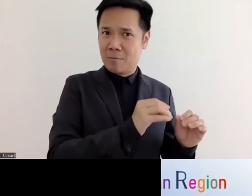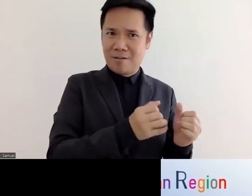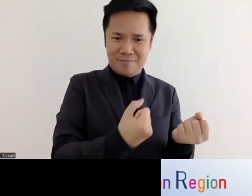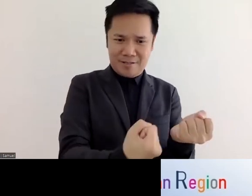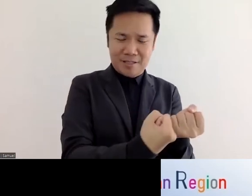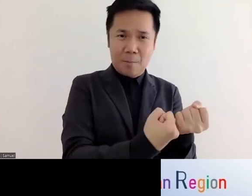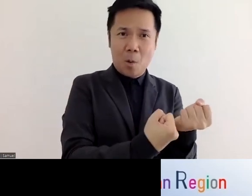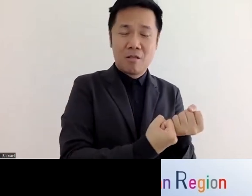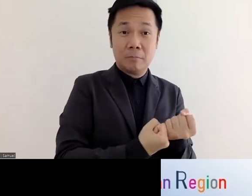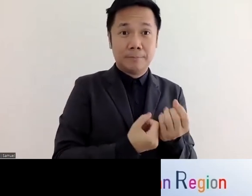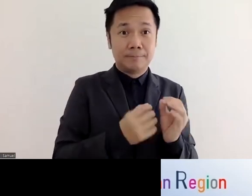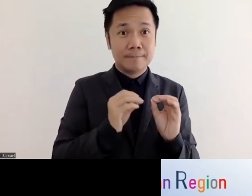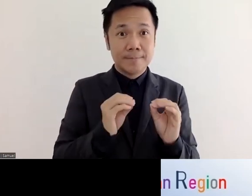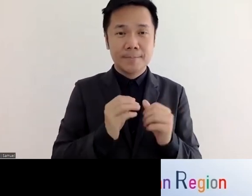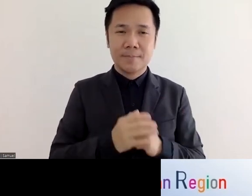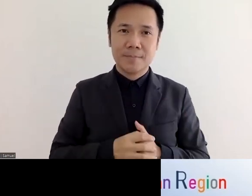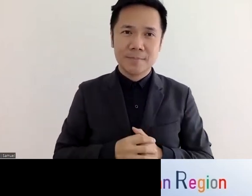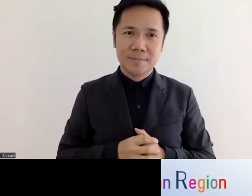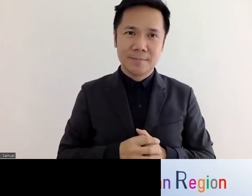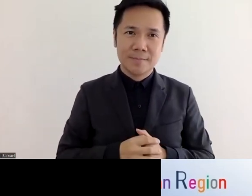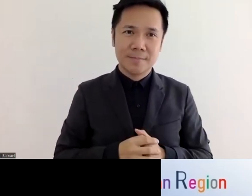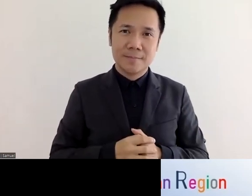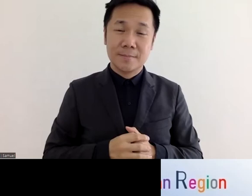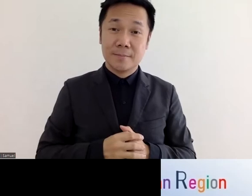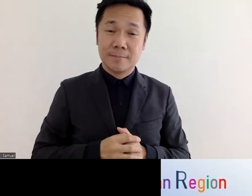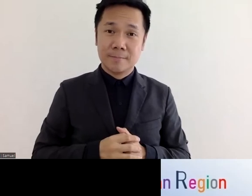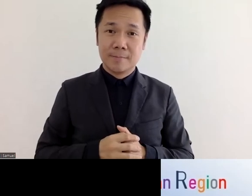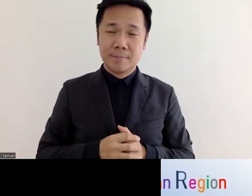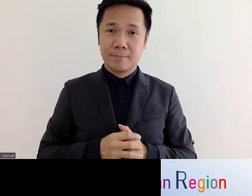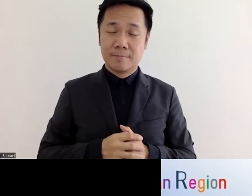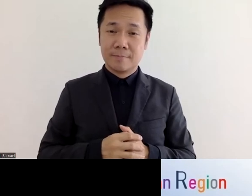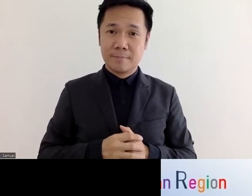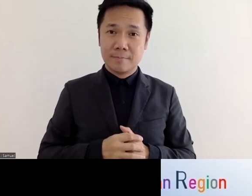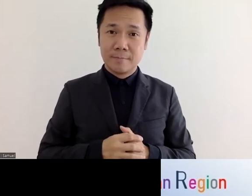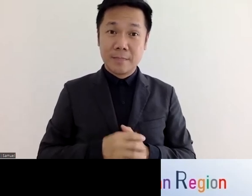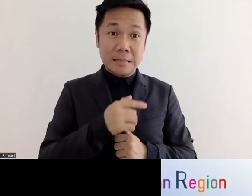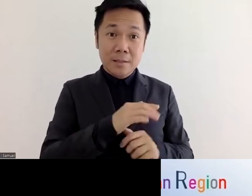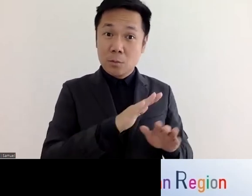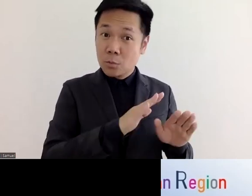supporting. Then they turn 18.